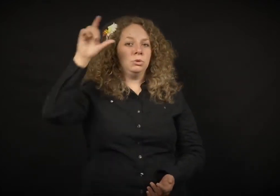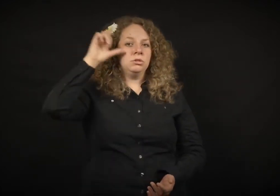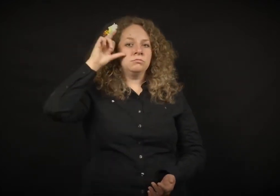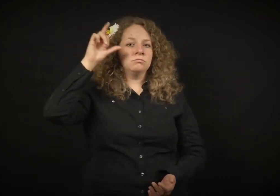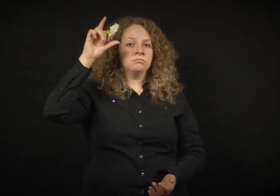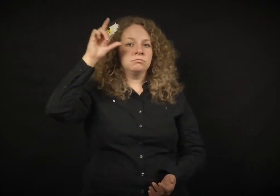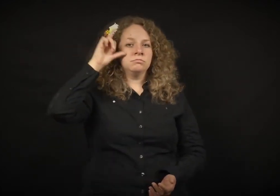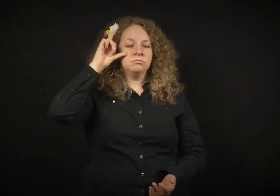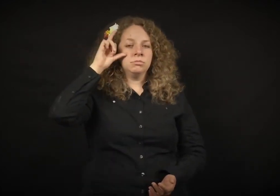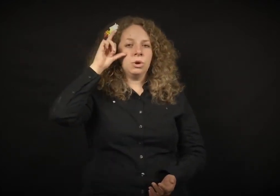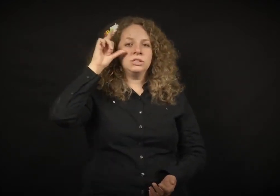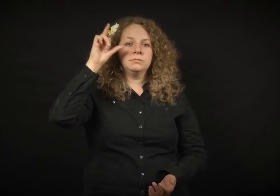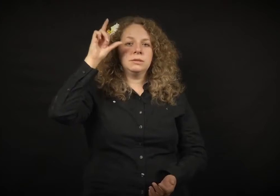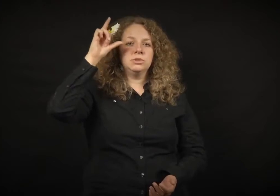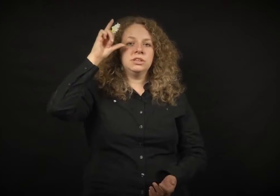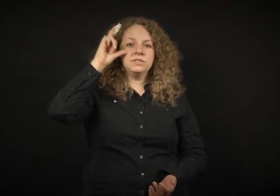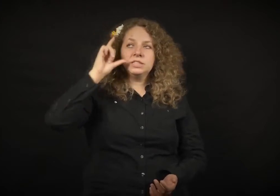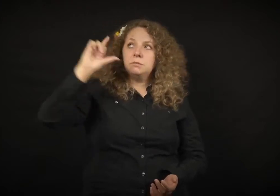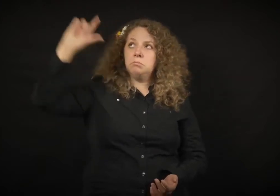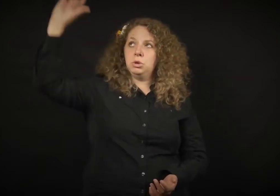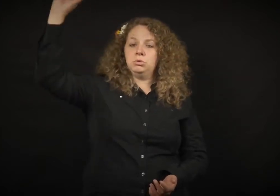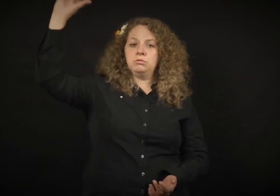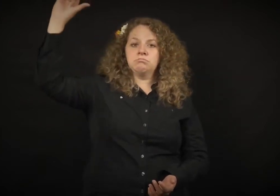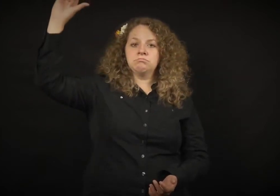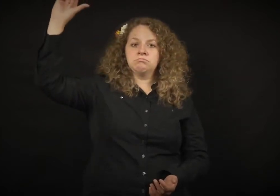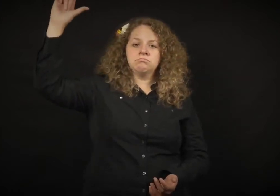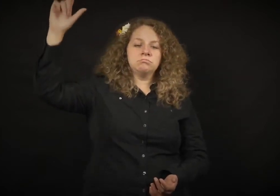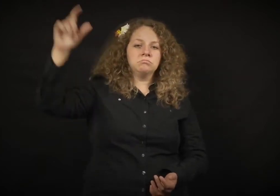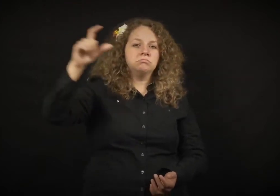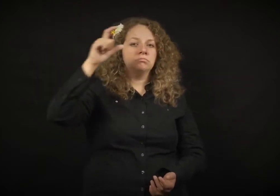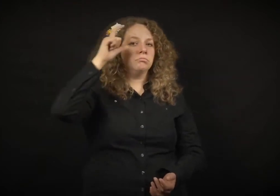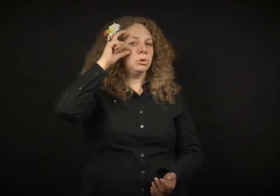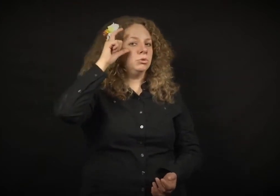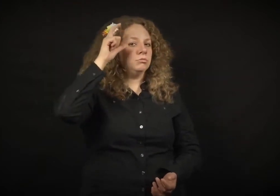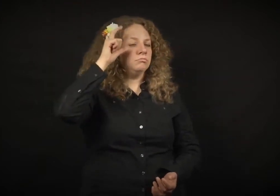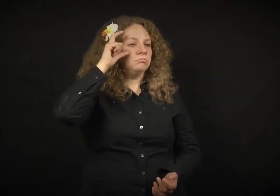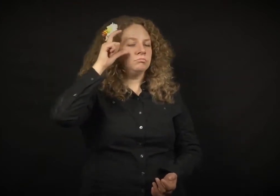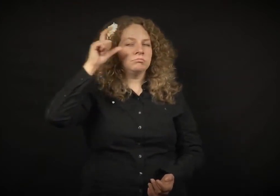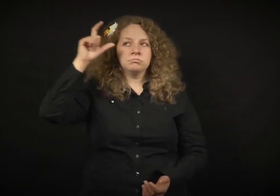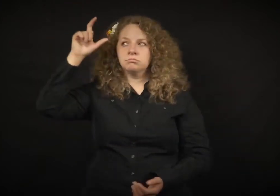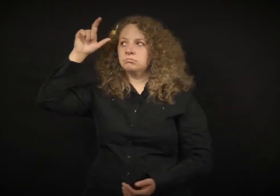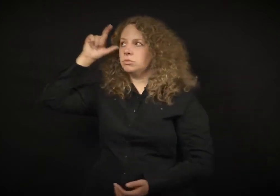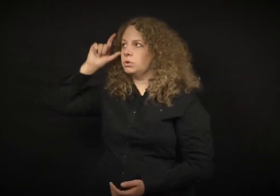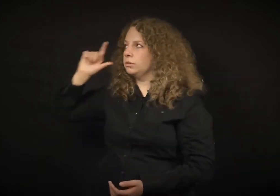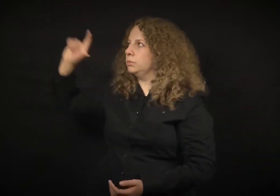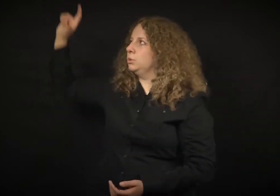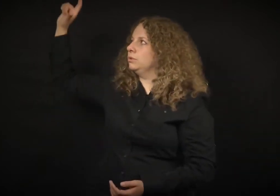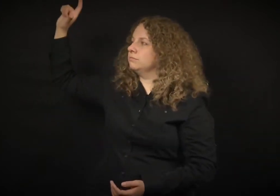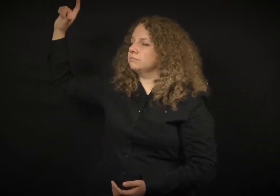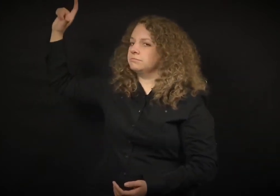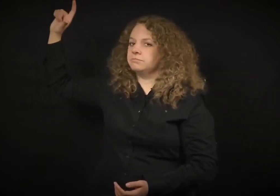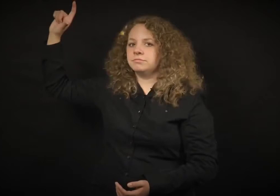moon, or sometimes you'll even see moon. Moon or moon.